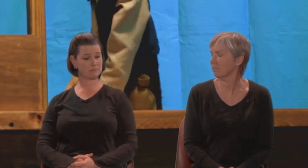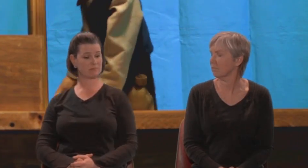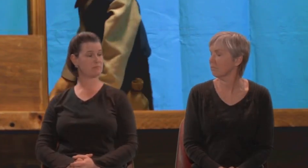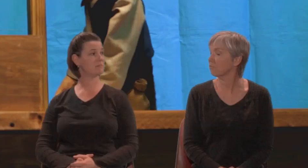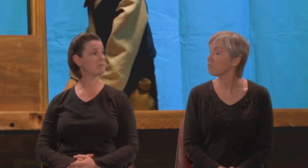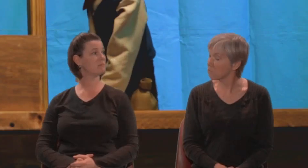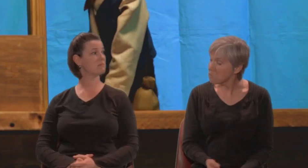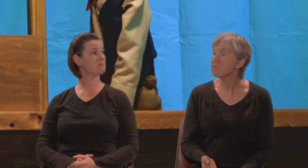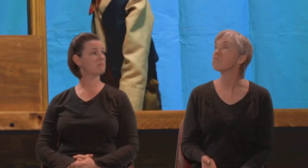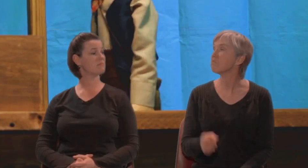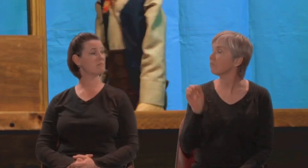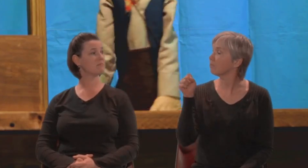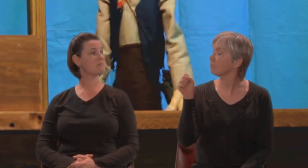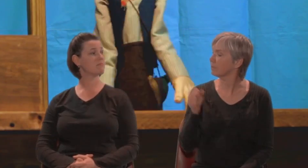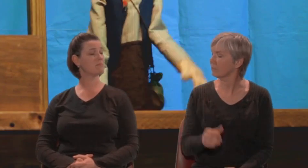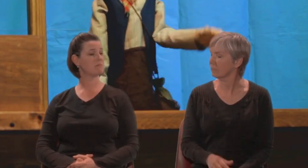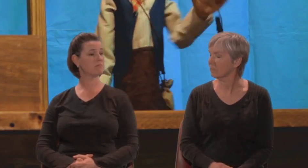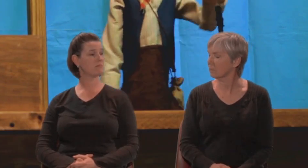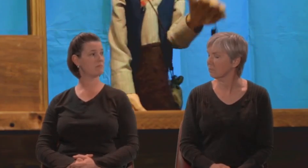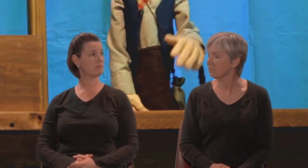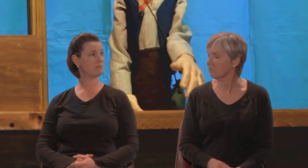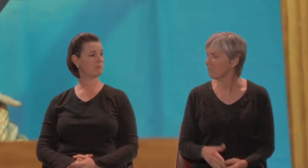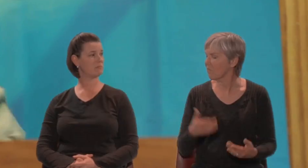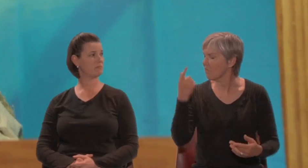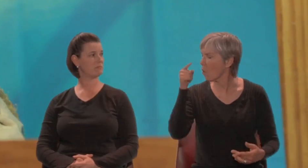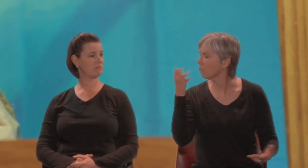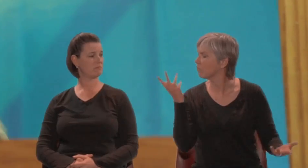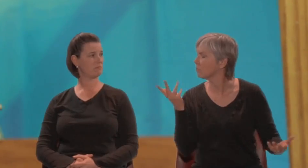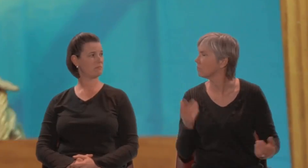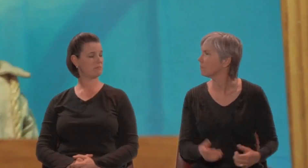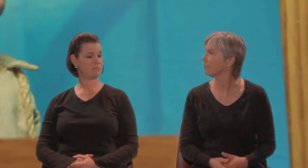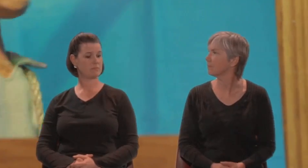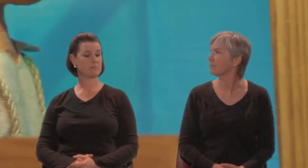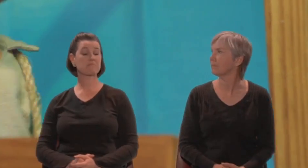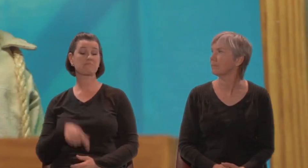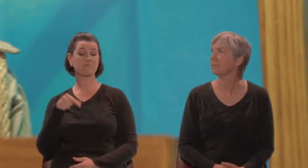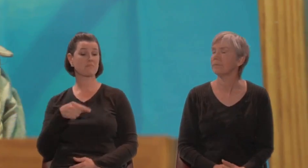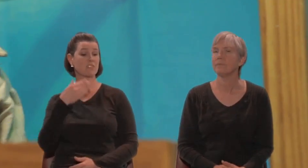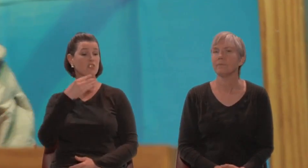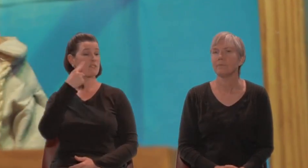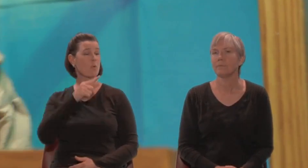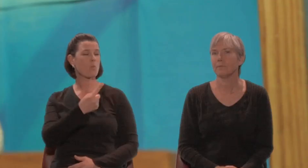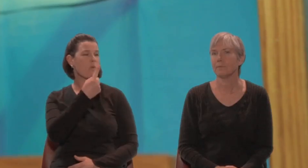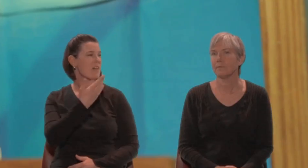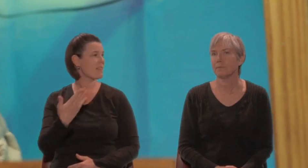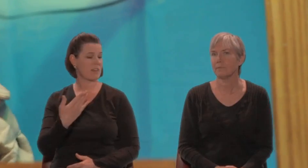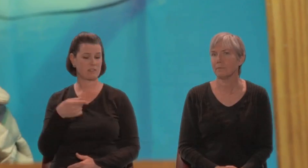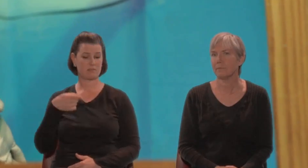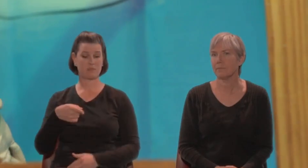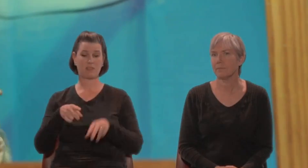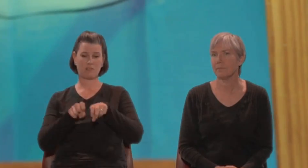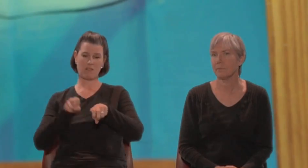So it is. Well, what's he good for? Well, he's good enough for one thing. He can outjump